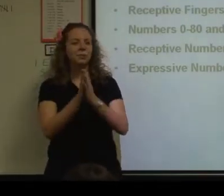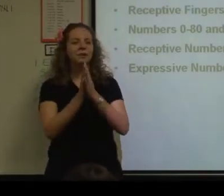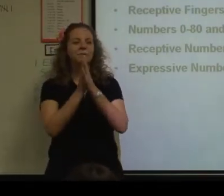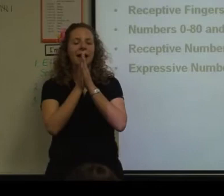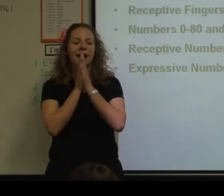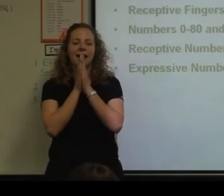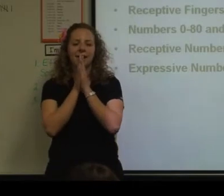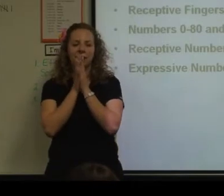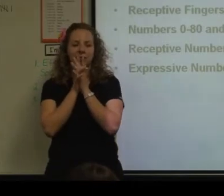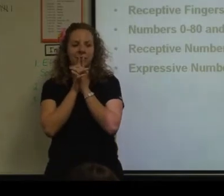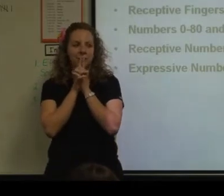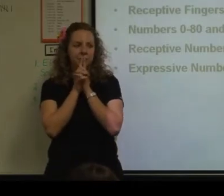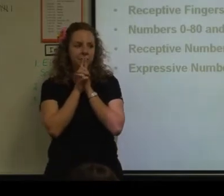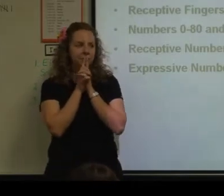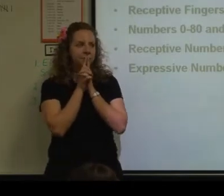what about